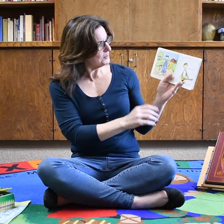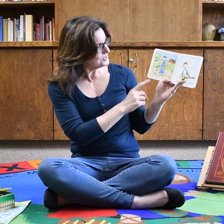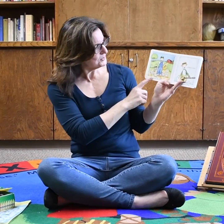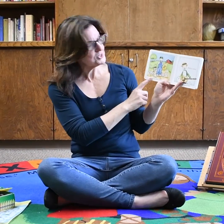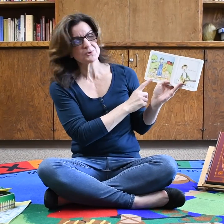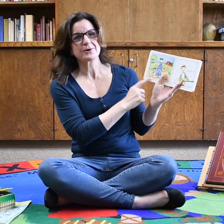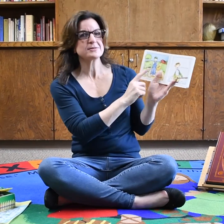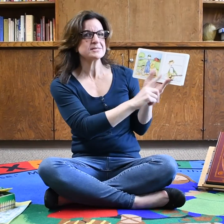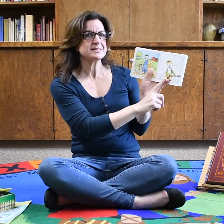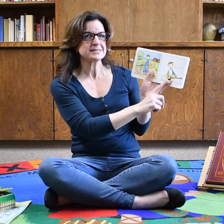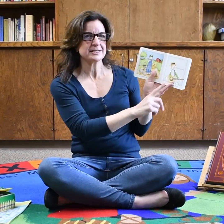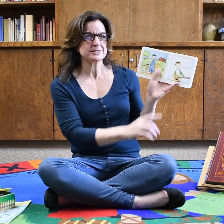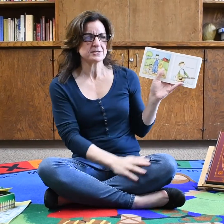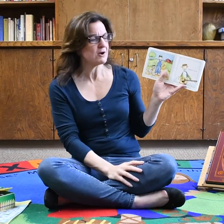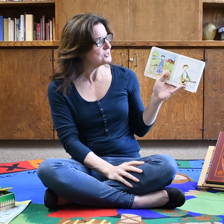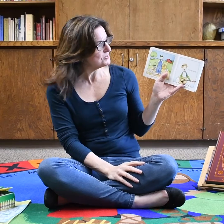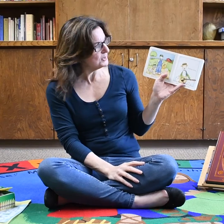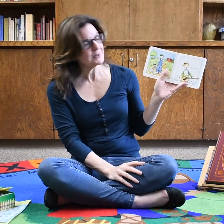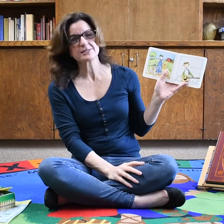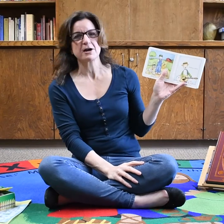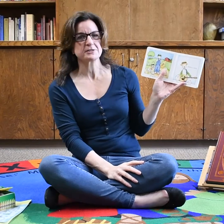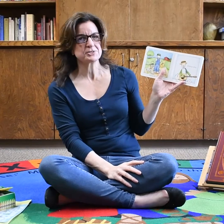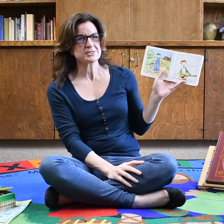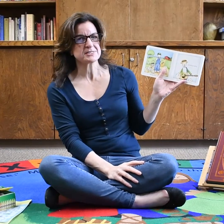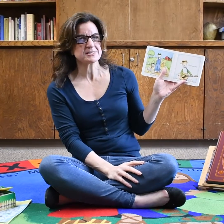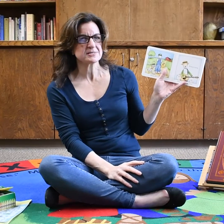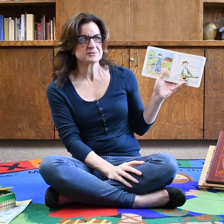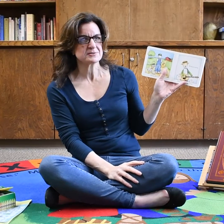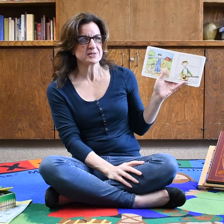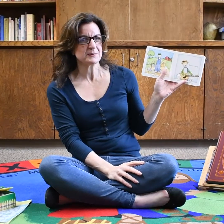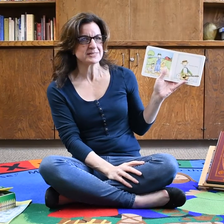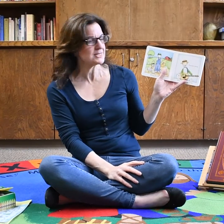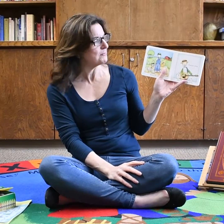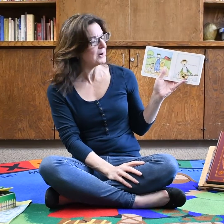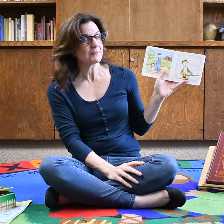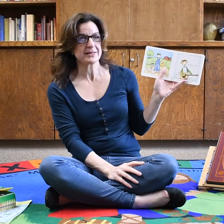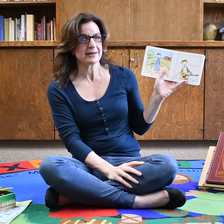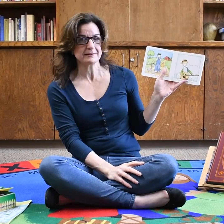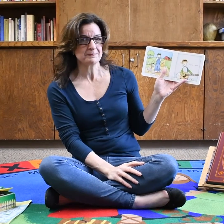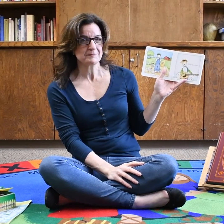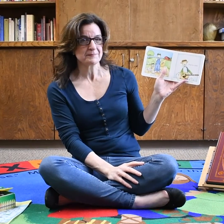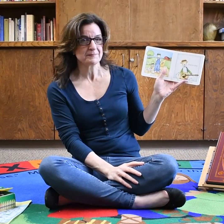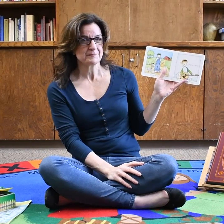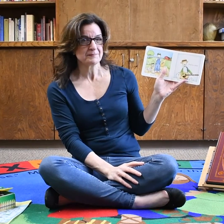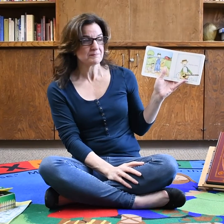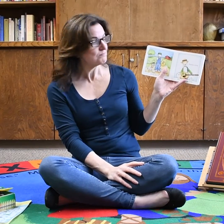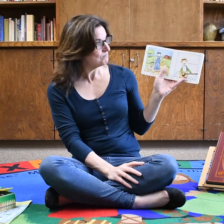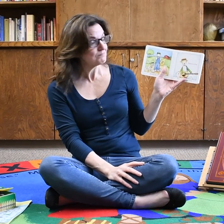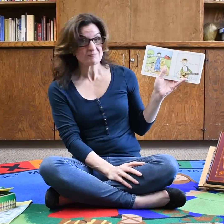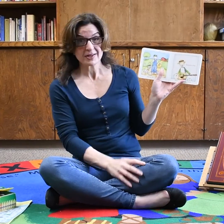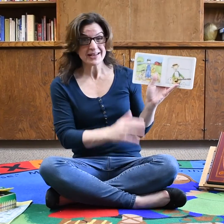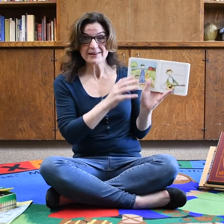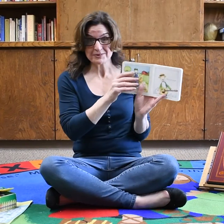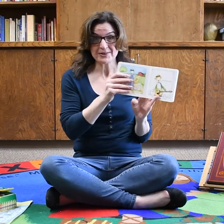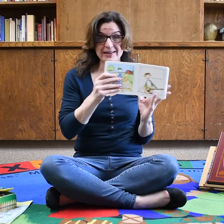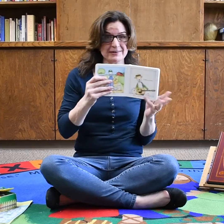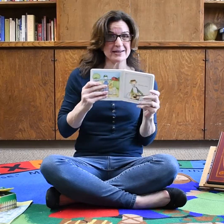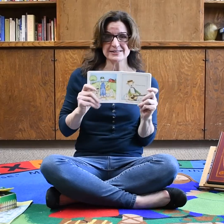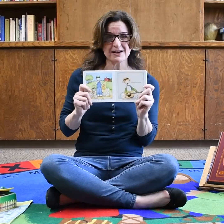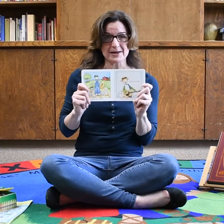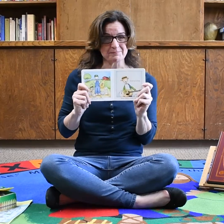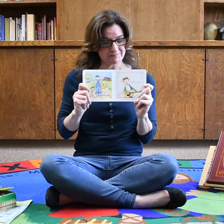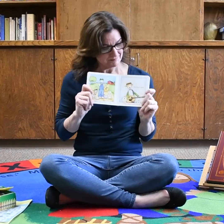So if we were doing chores and singing a song, do you think we could talk to Jesus? Do you think we could say a prayer right then? Yeah, you